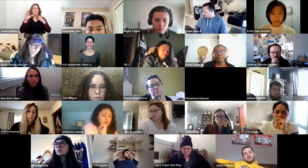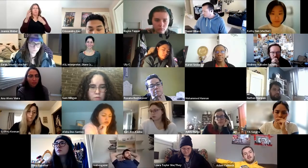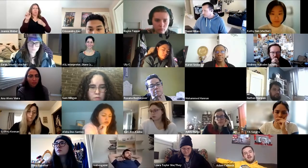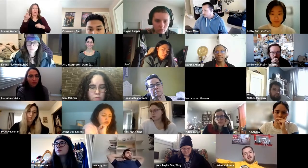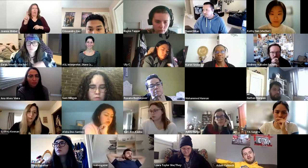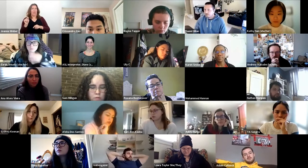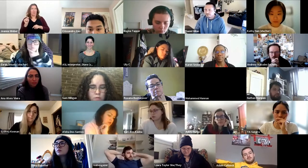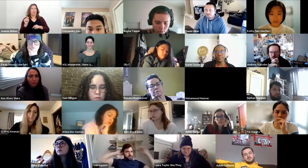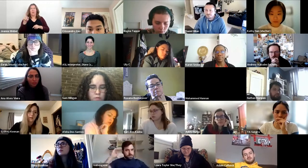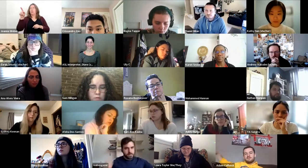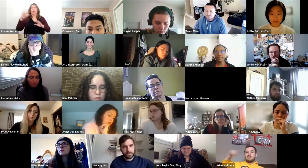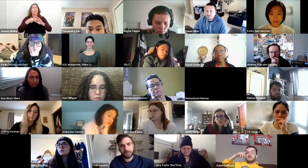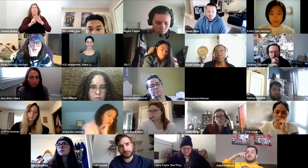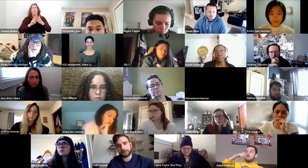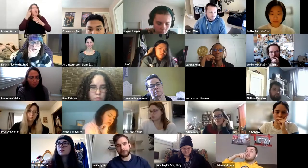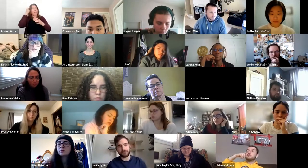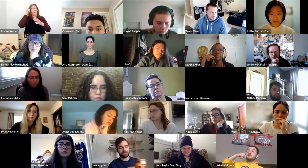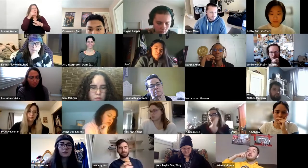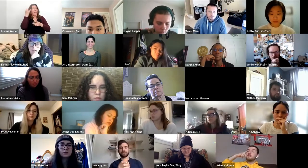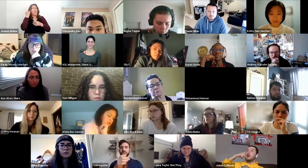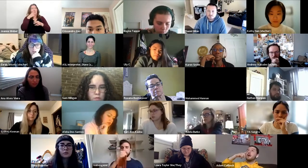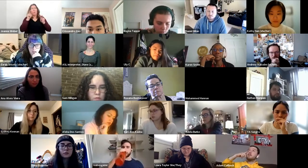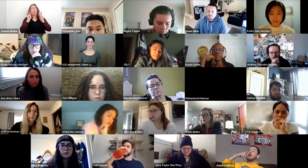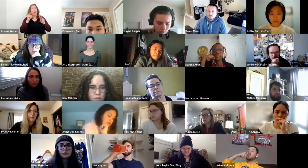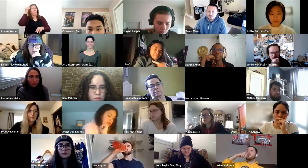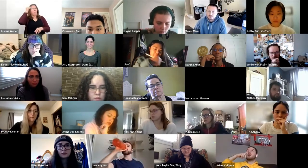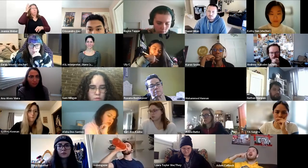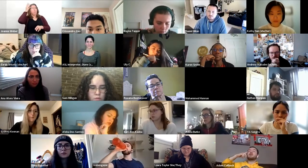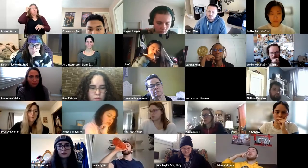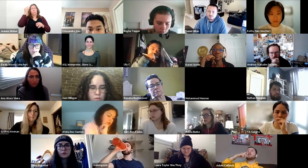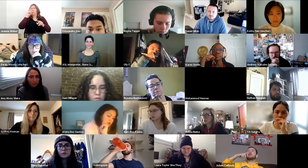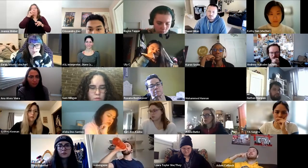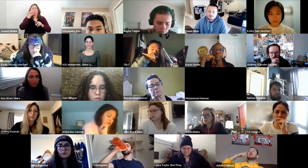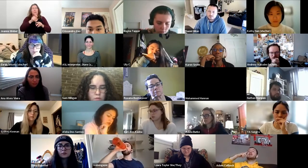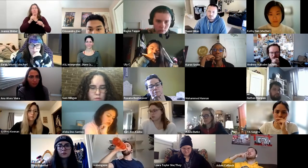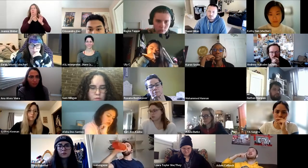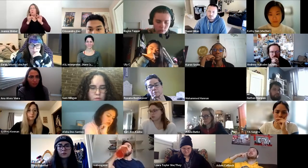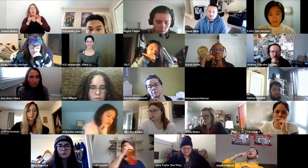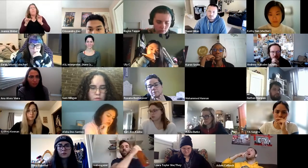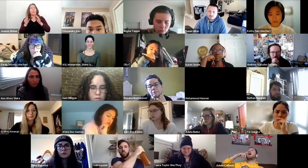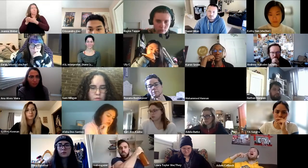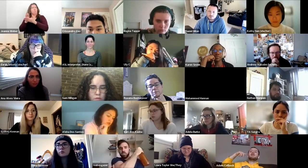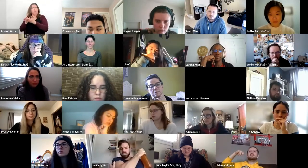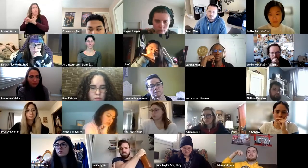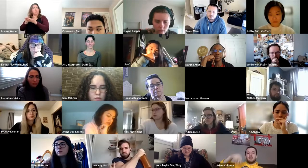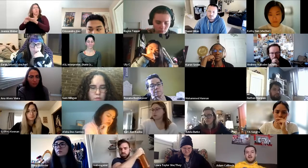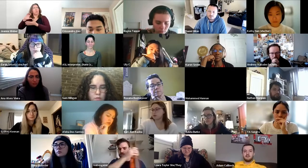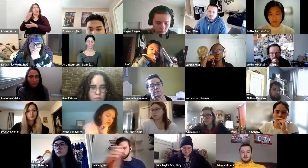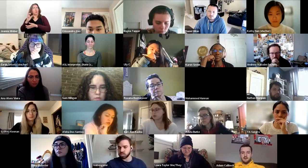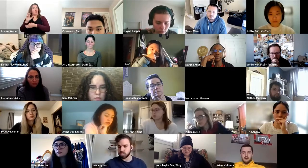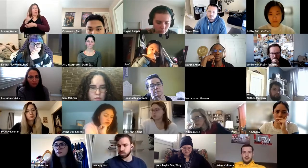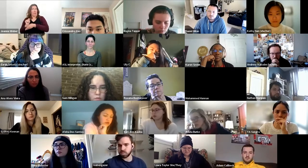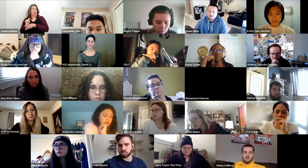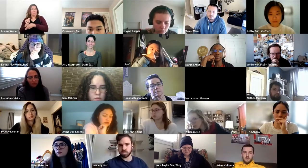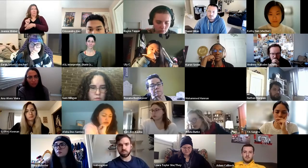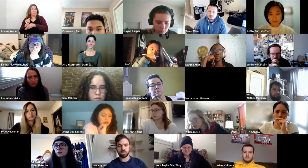Now, when I start the pre-recorded lecture, the chat will still be open and alive. And if you have comments